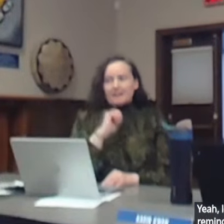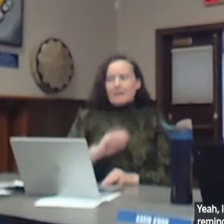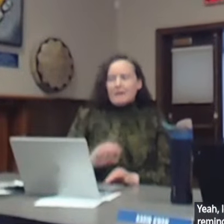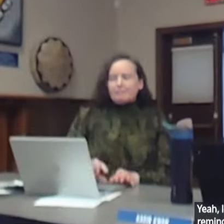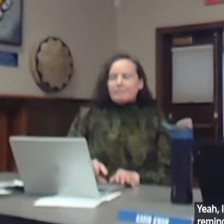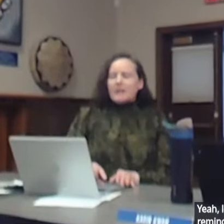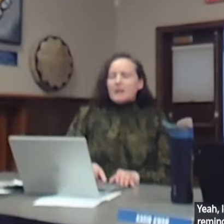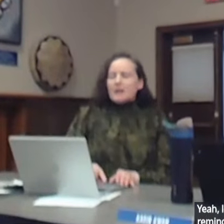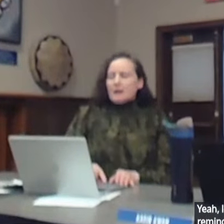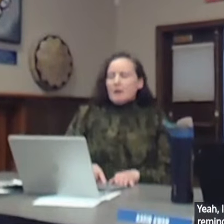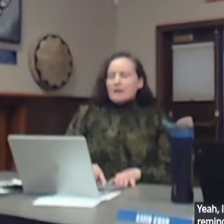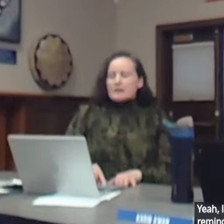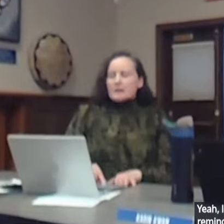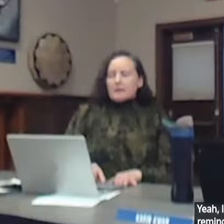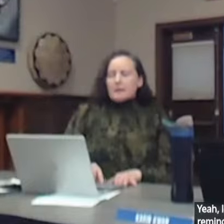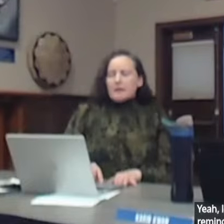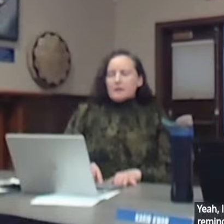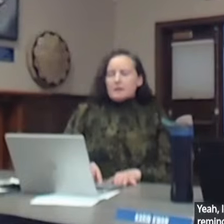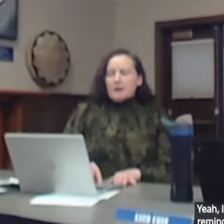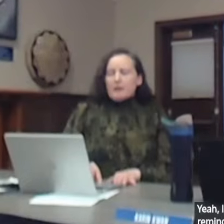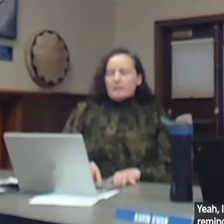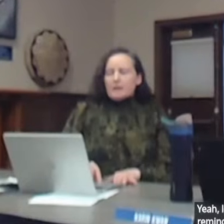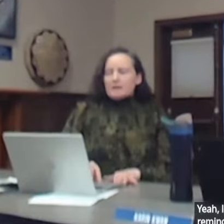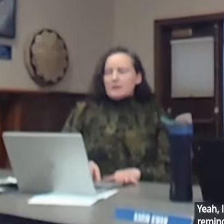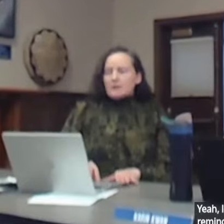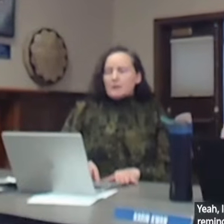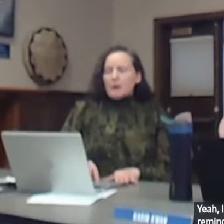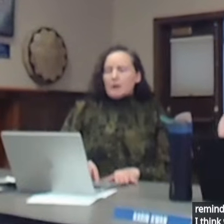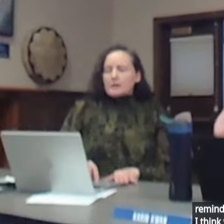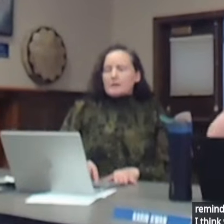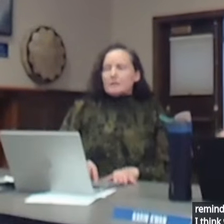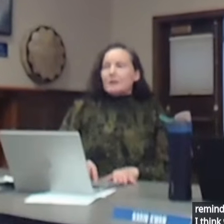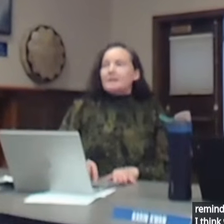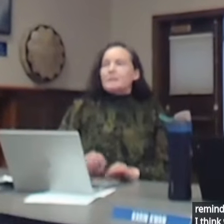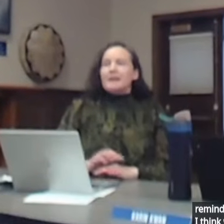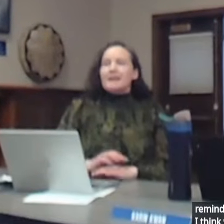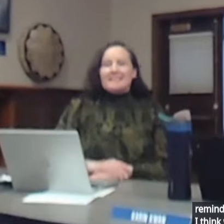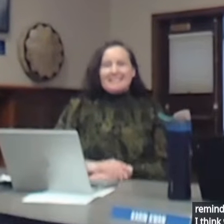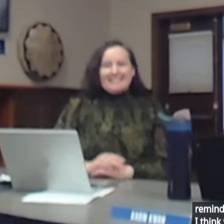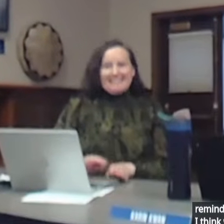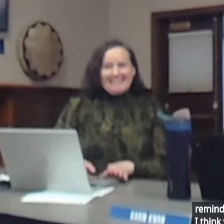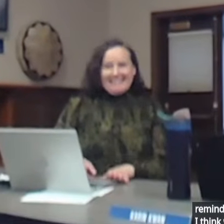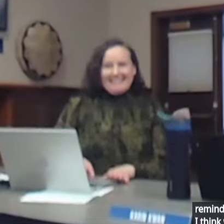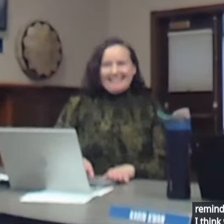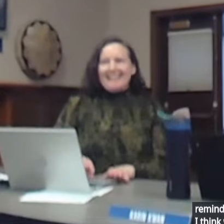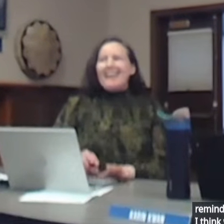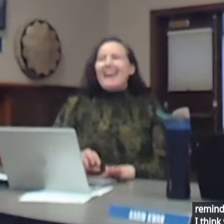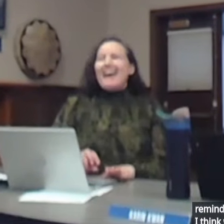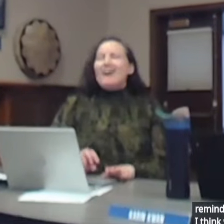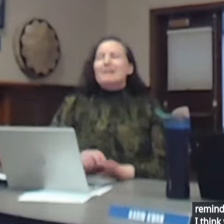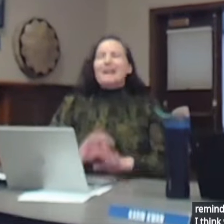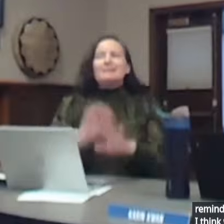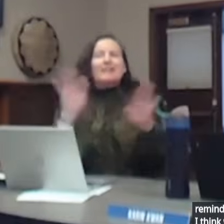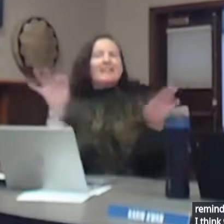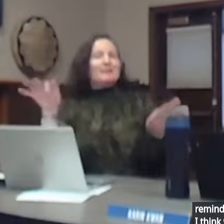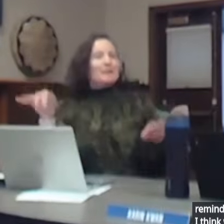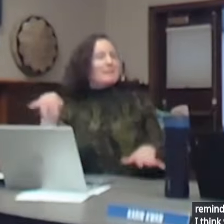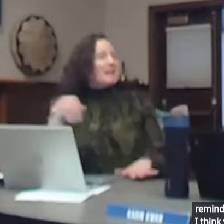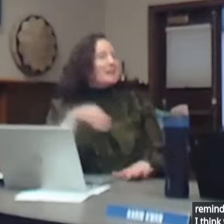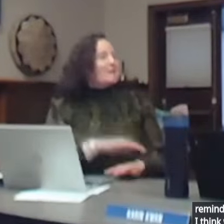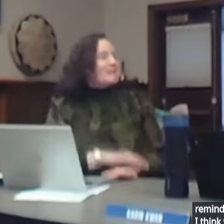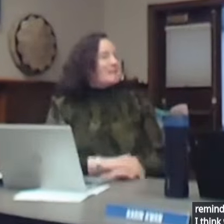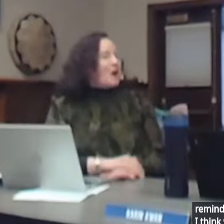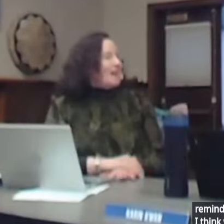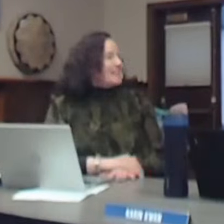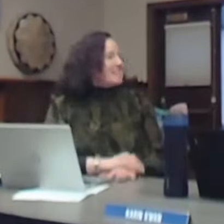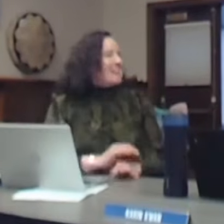It's 10:30. Okay, well, okay, so I think we can continue through our agenda for a little bit. When I'm looking at the